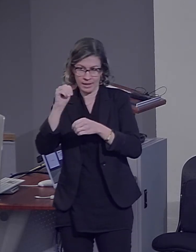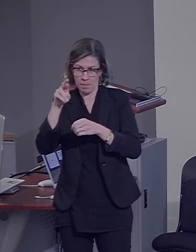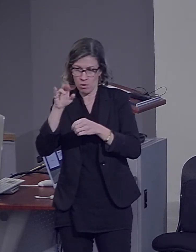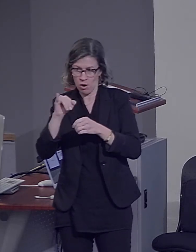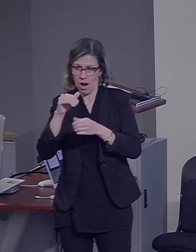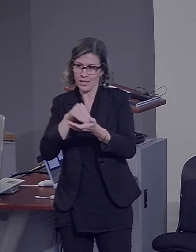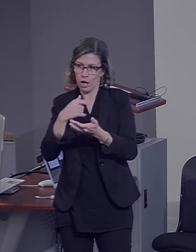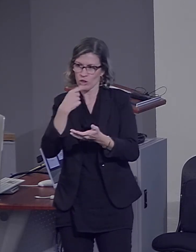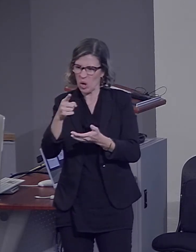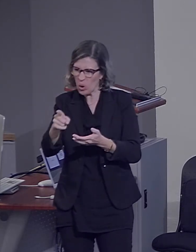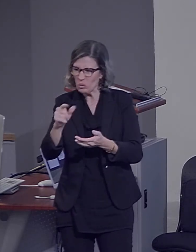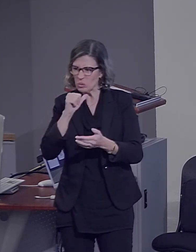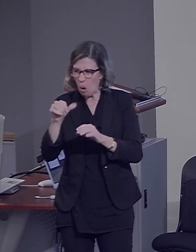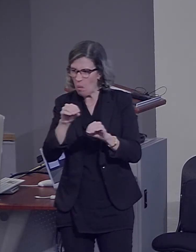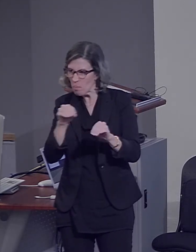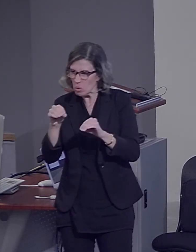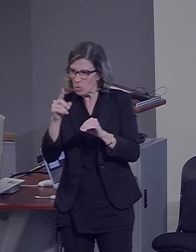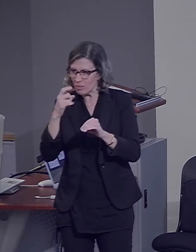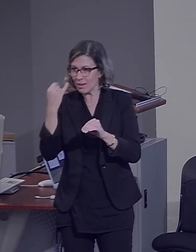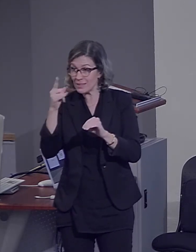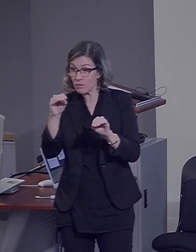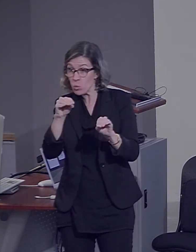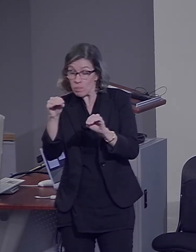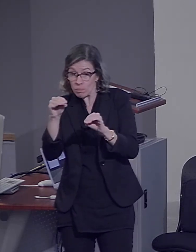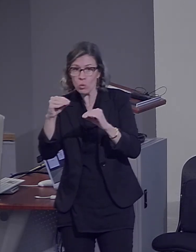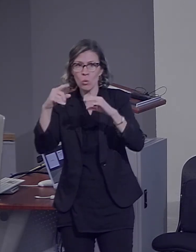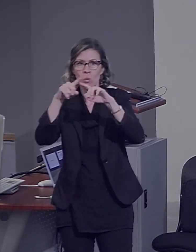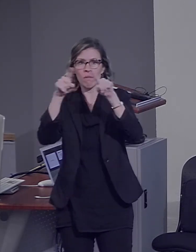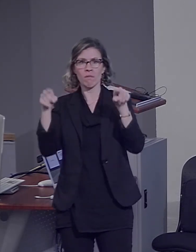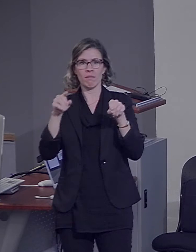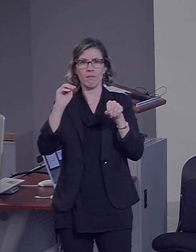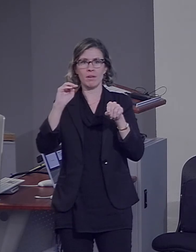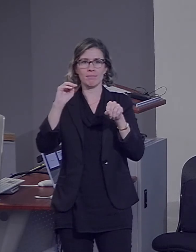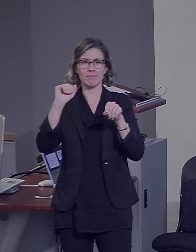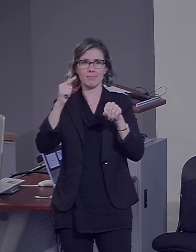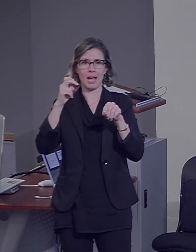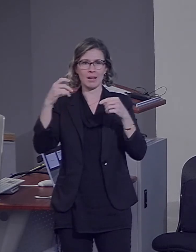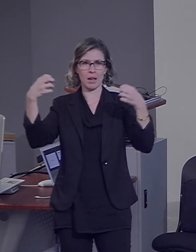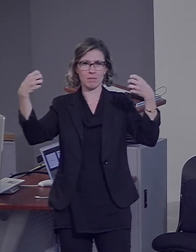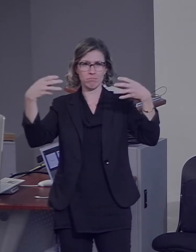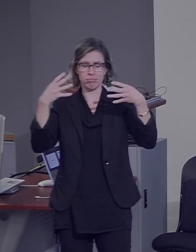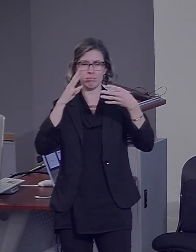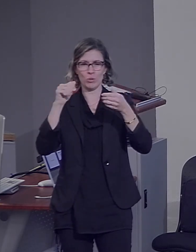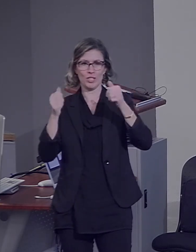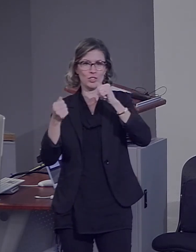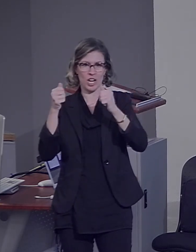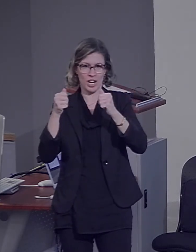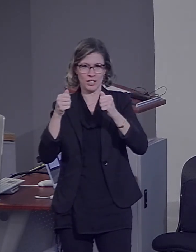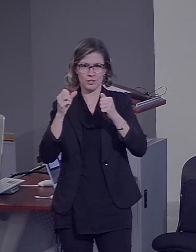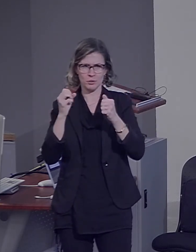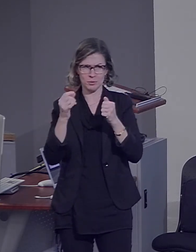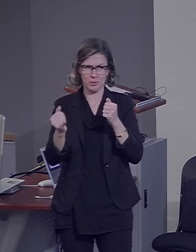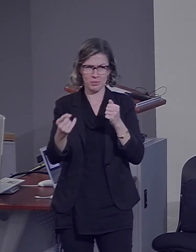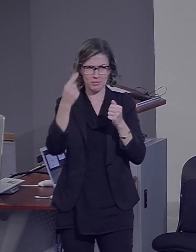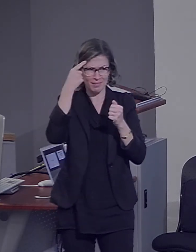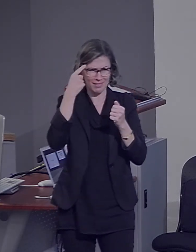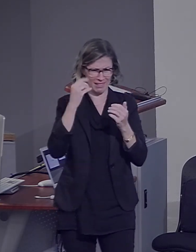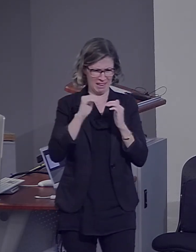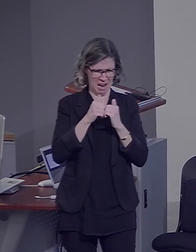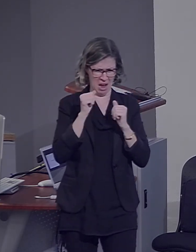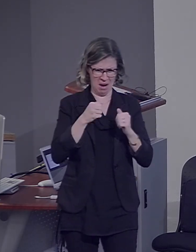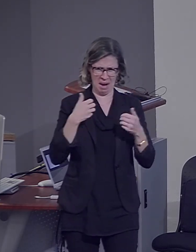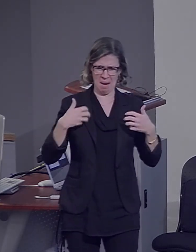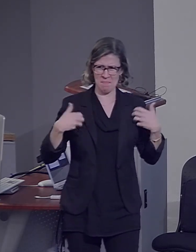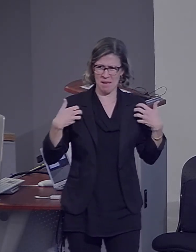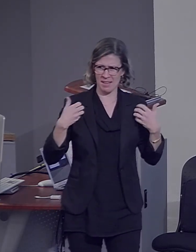scanner and you move, the magnetic field change and it's full of artifacts. So you cannot do it. So how to do with the monkey?